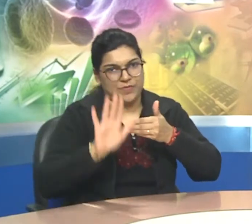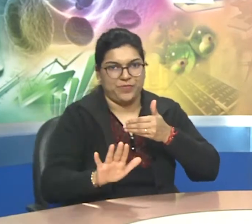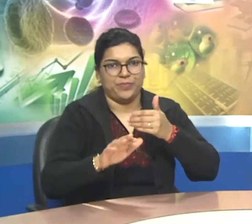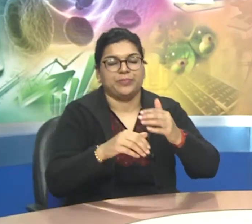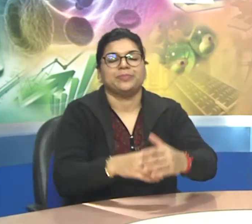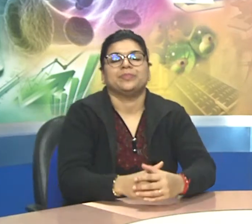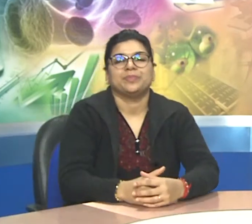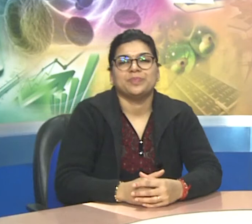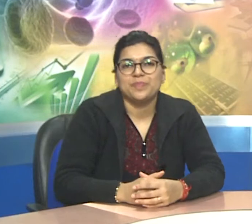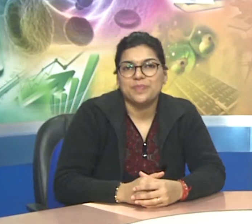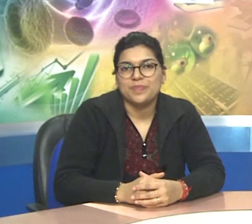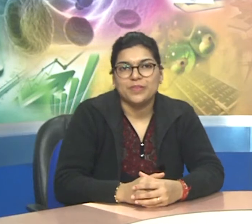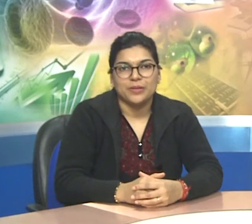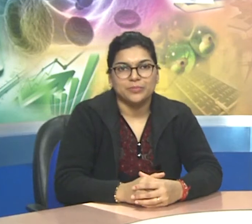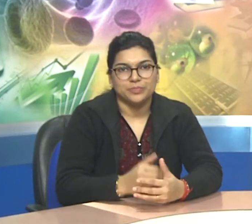continuation of the previous one.